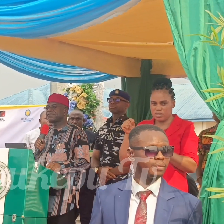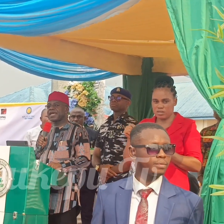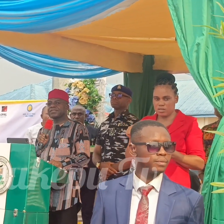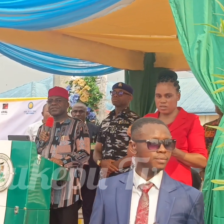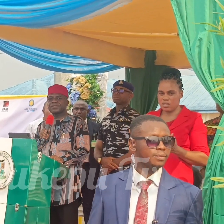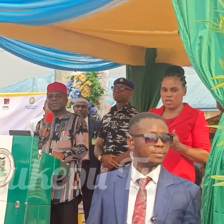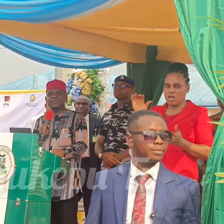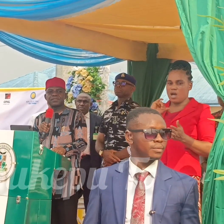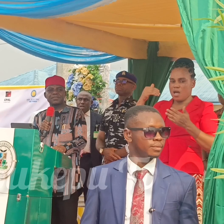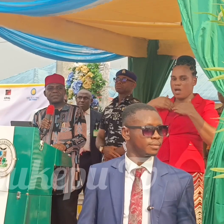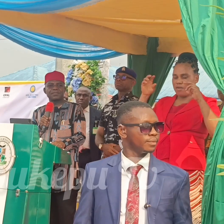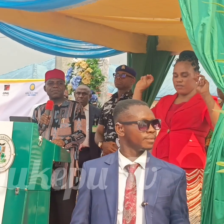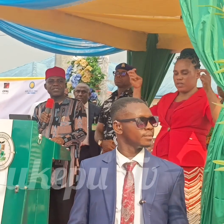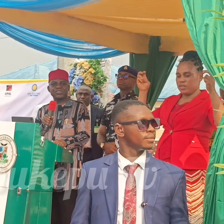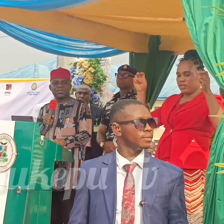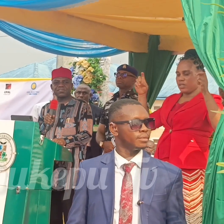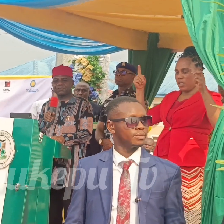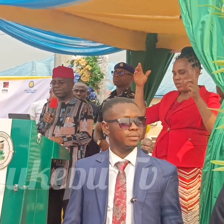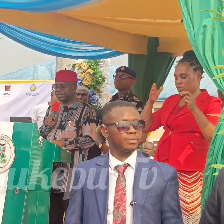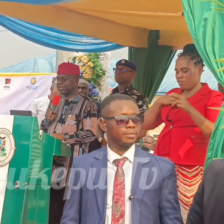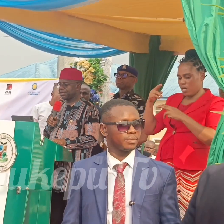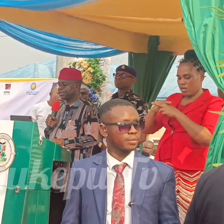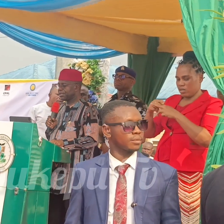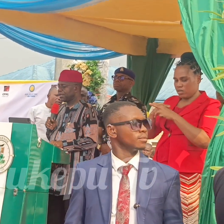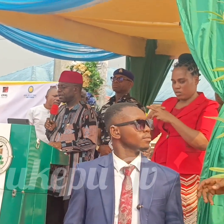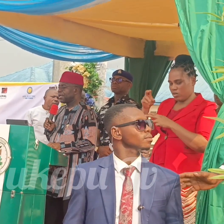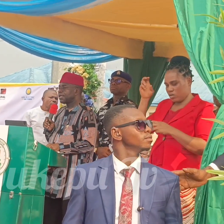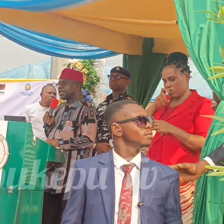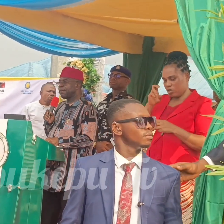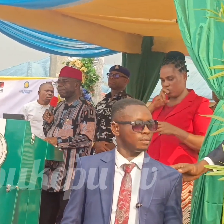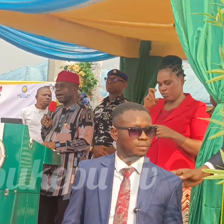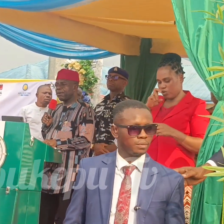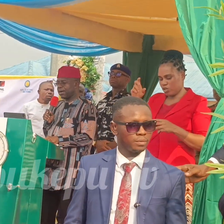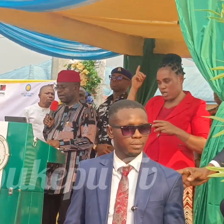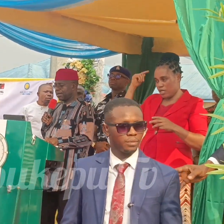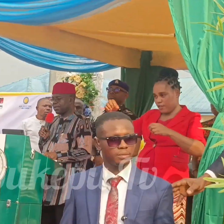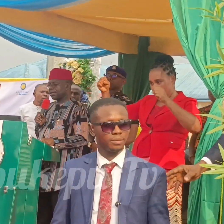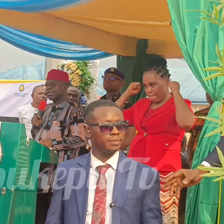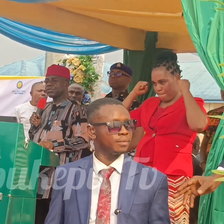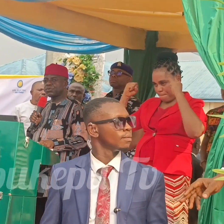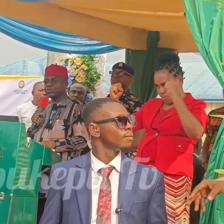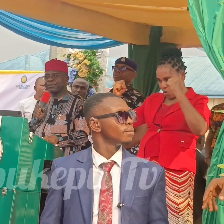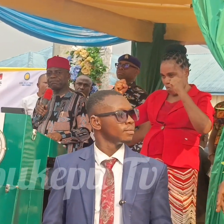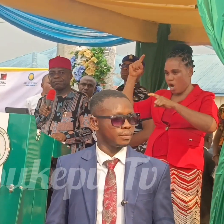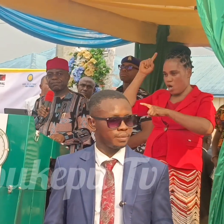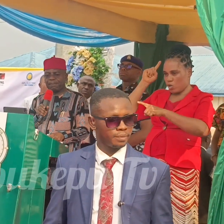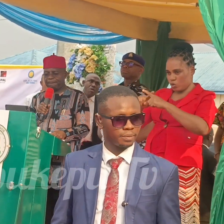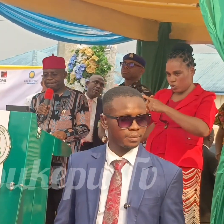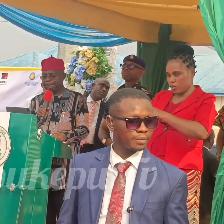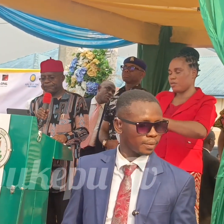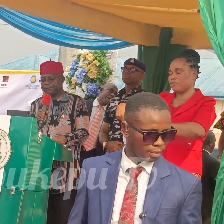I've titled my short speech, The Power to Dream.